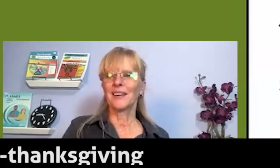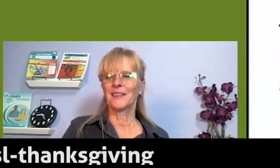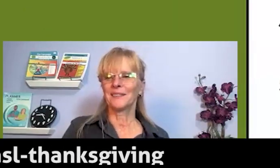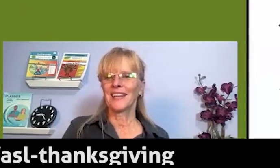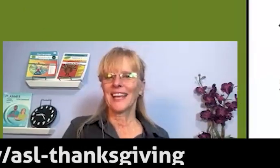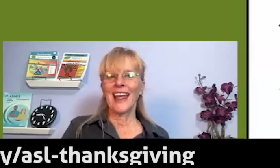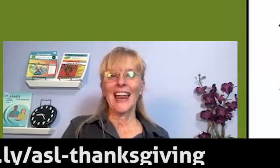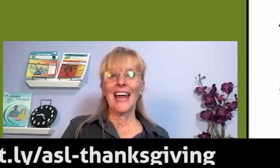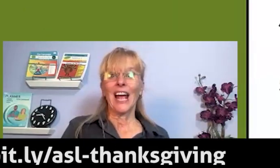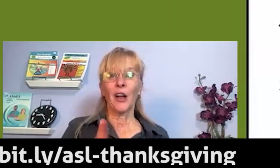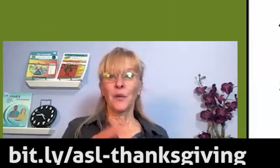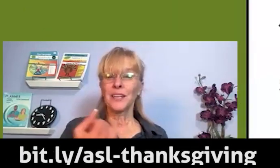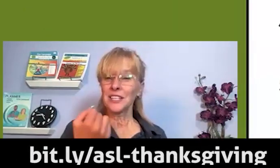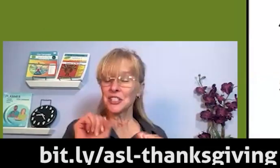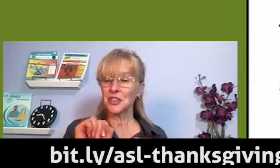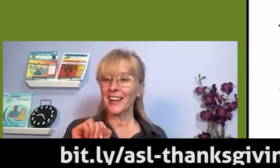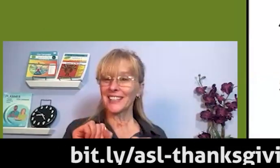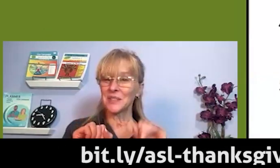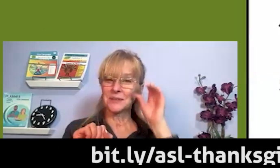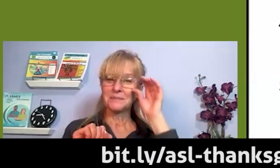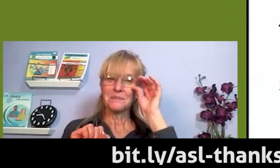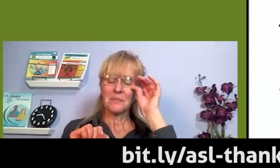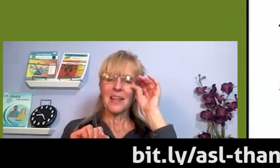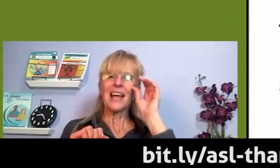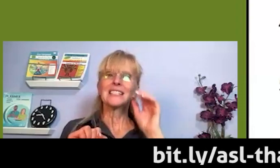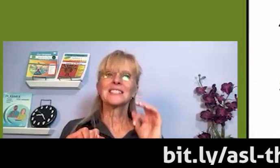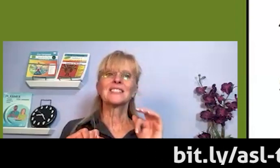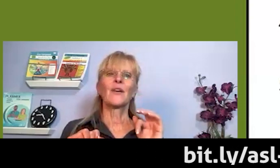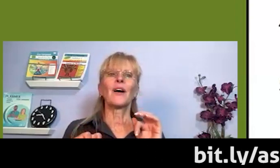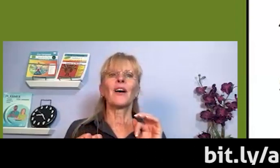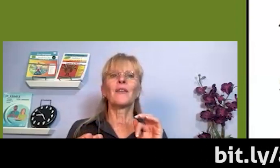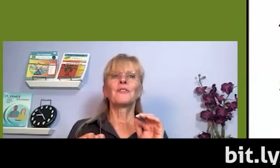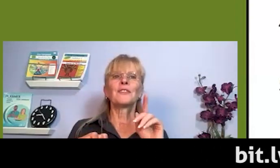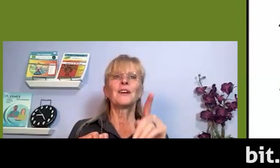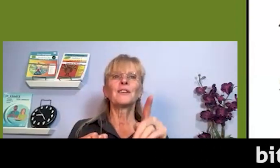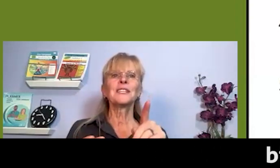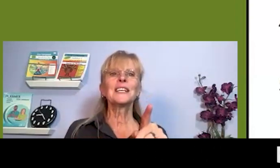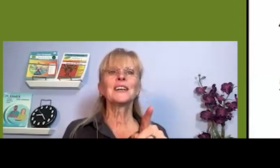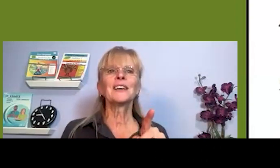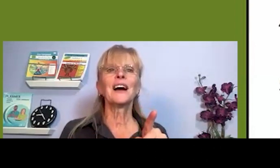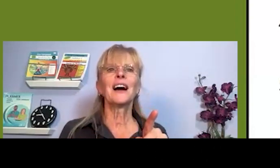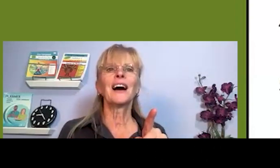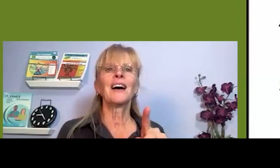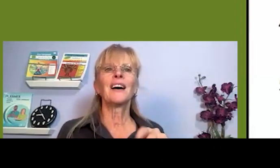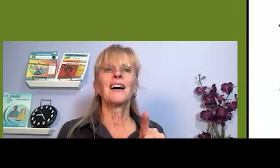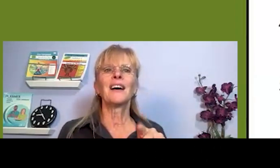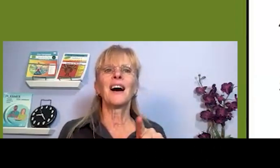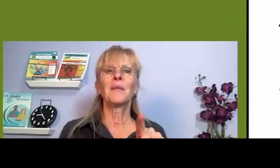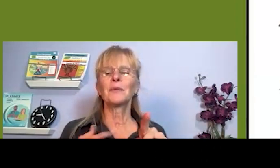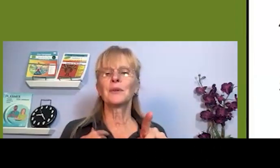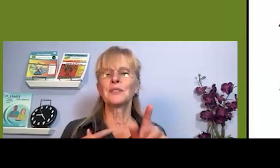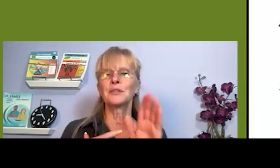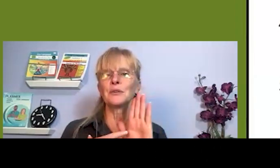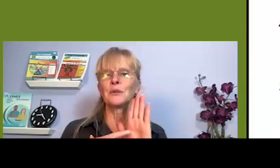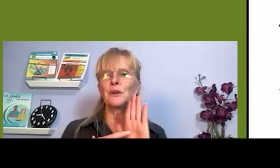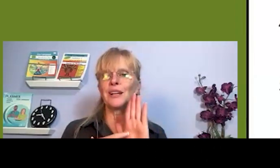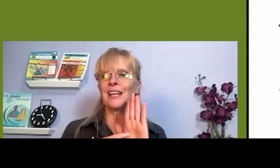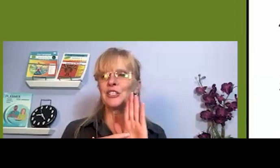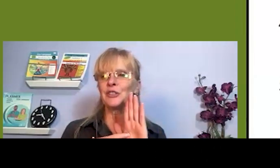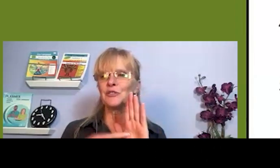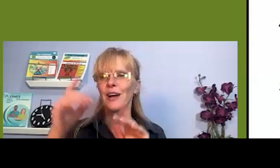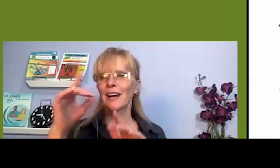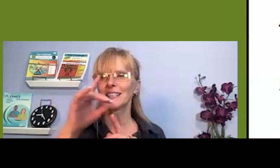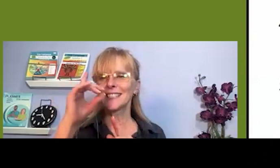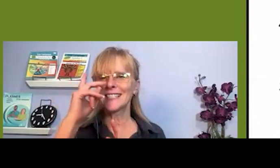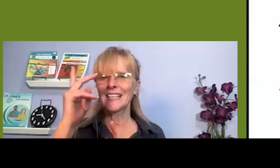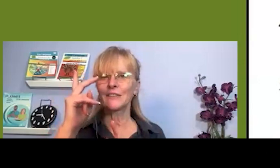Here we go. Are you ready to try this one? So for those here, I'm going to